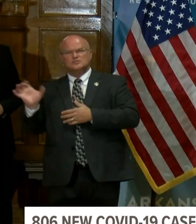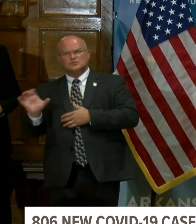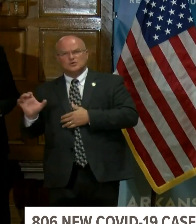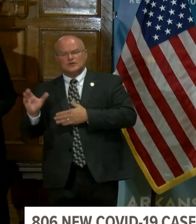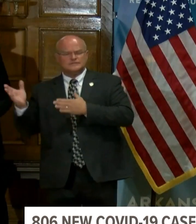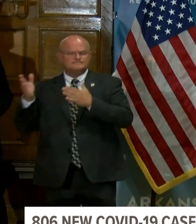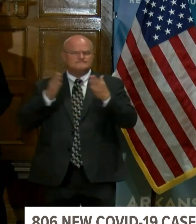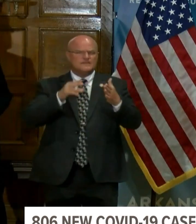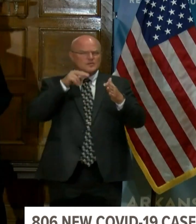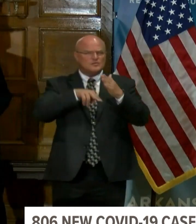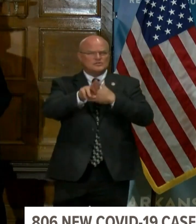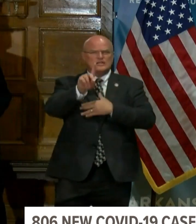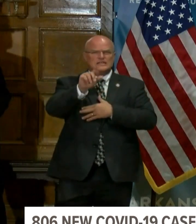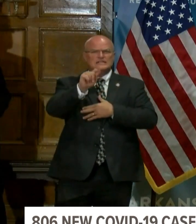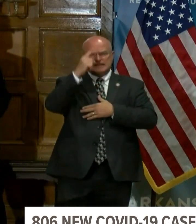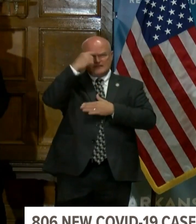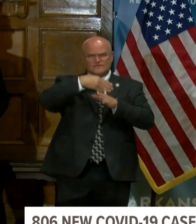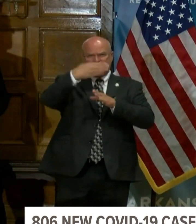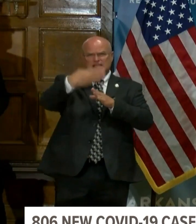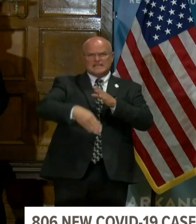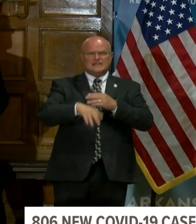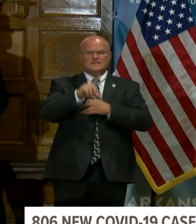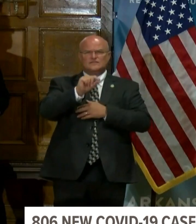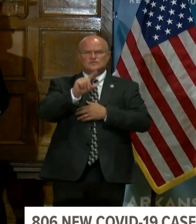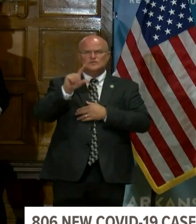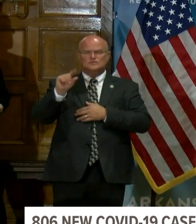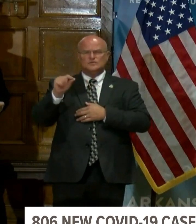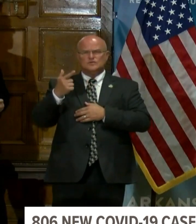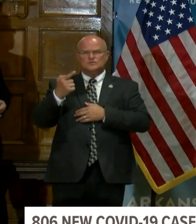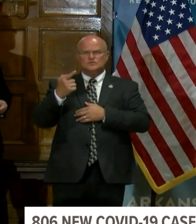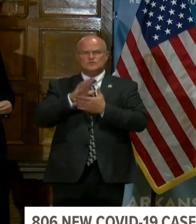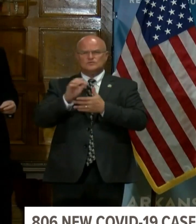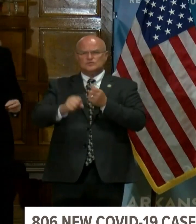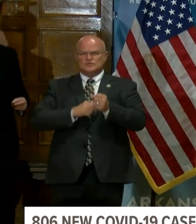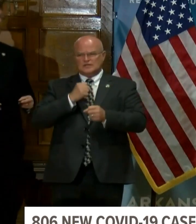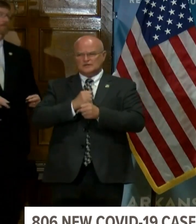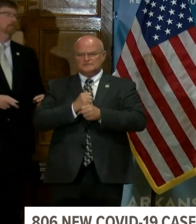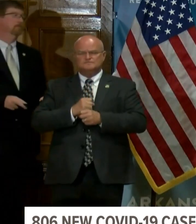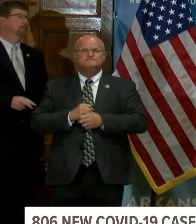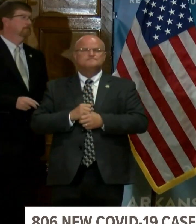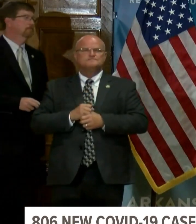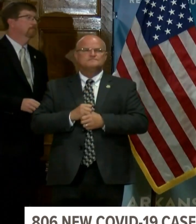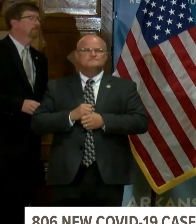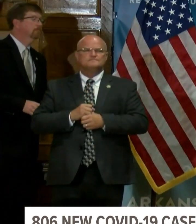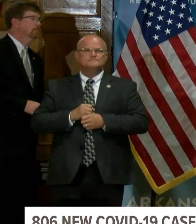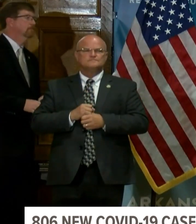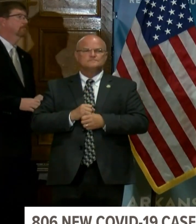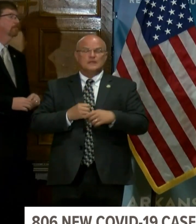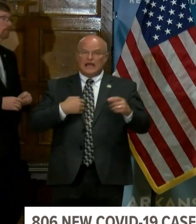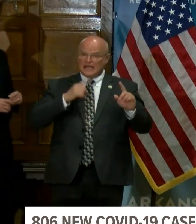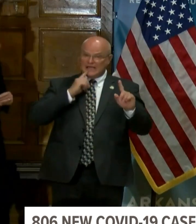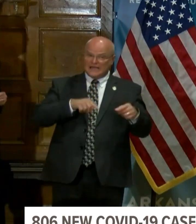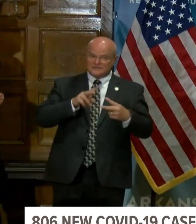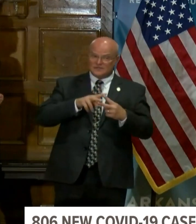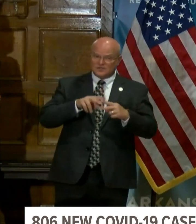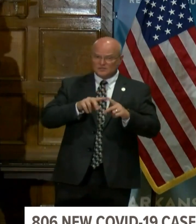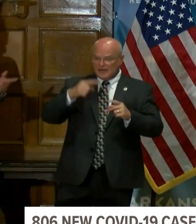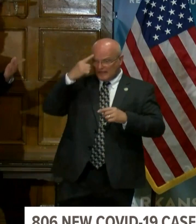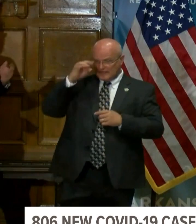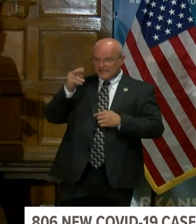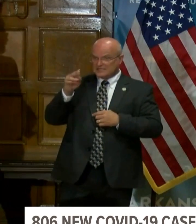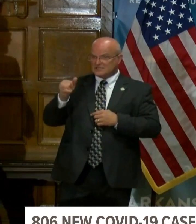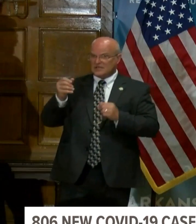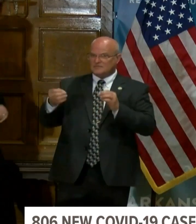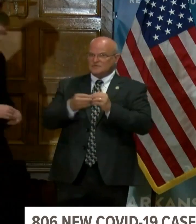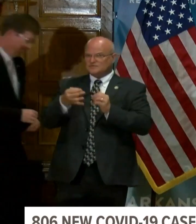a projected date for the end of the 2021 school year? I could answer those, but I think Johnny